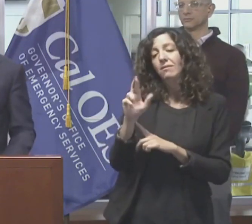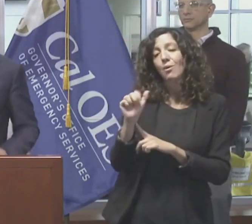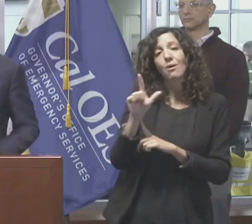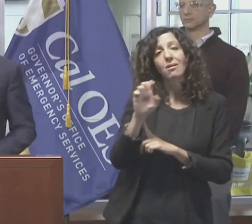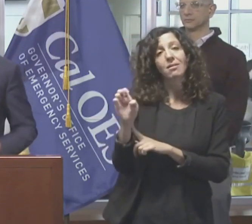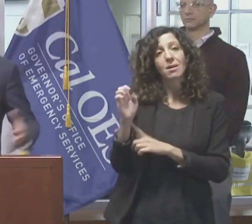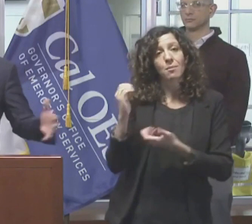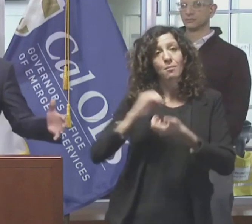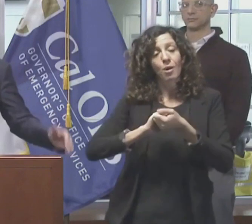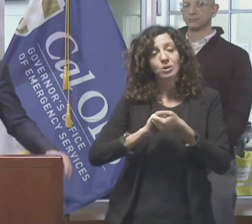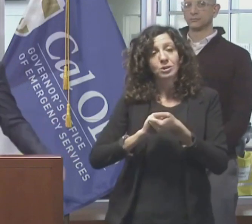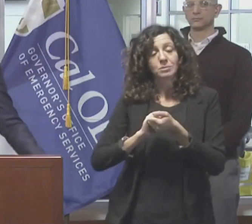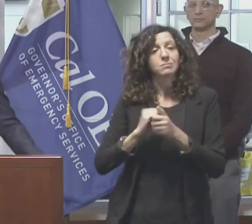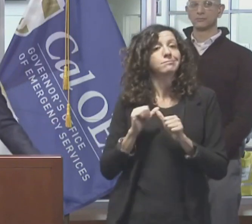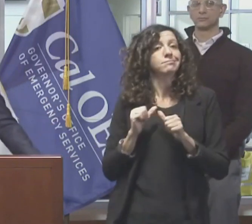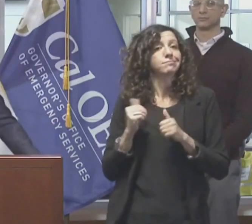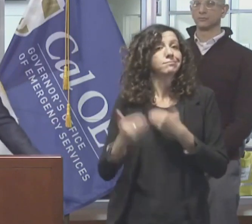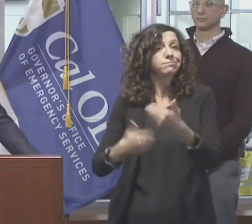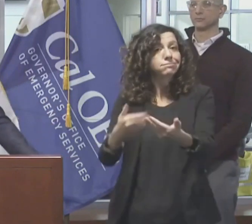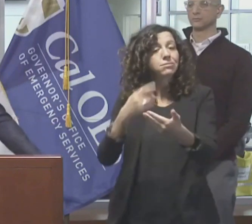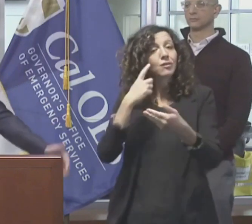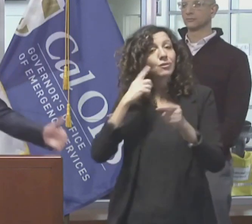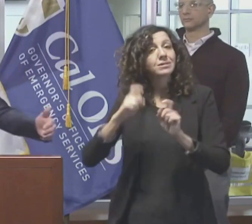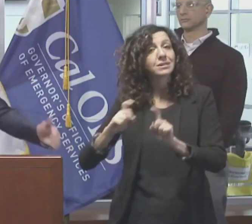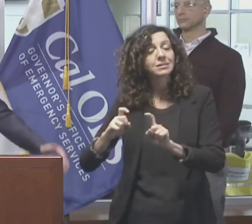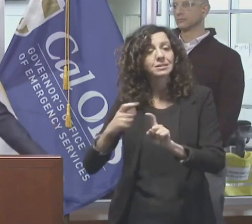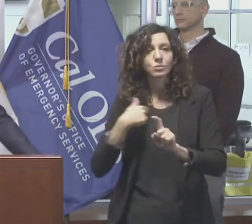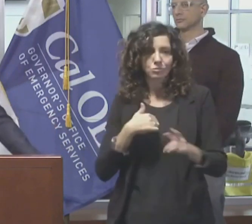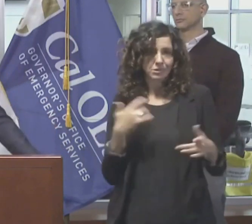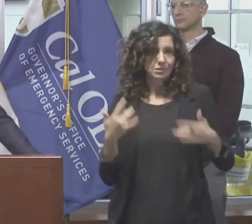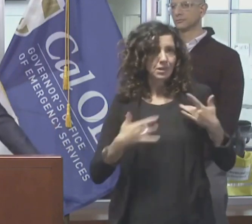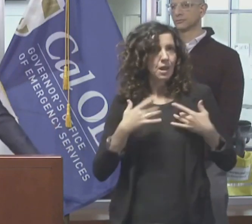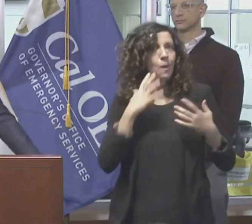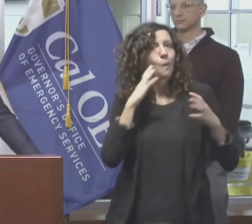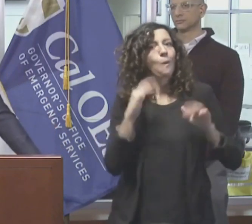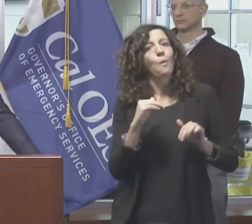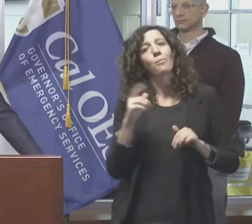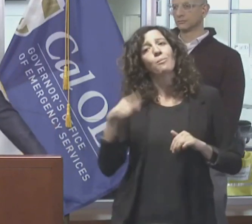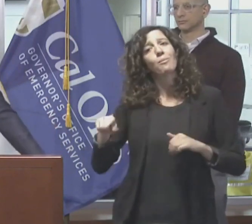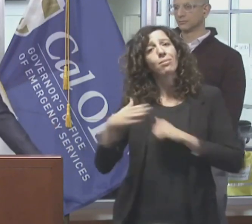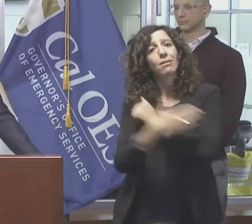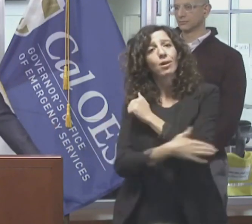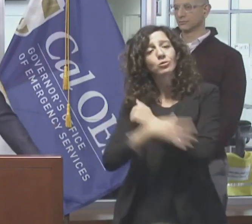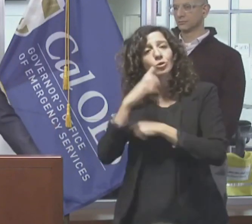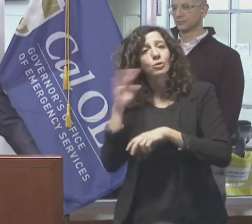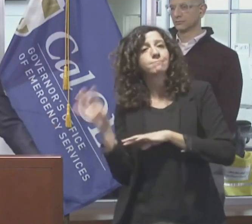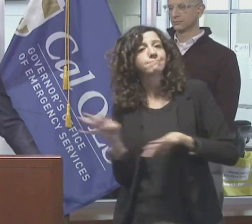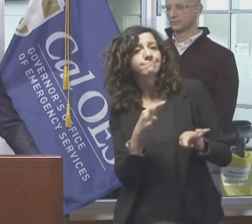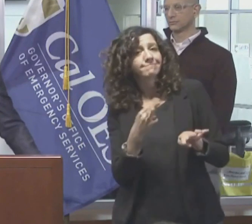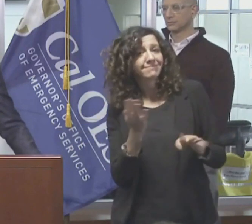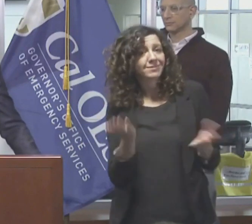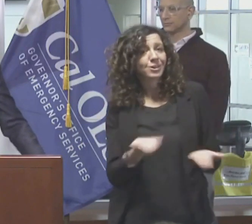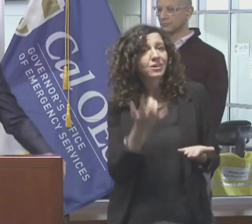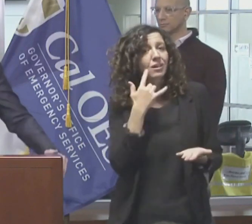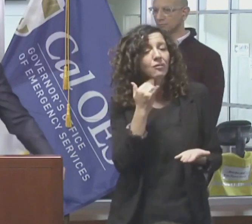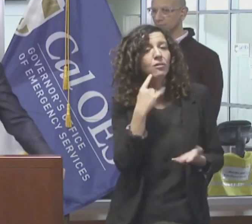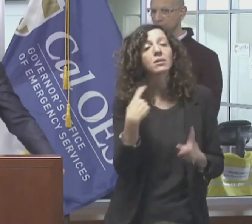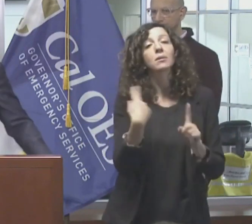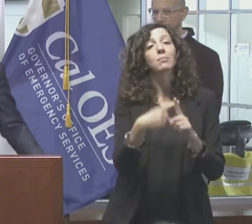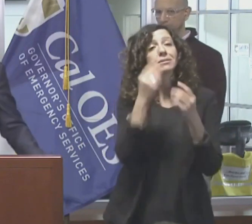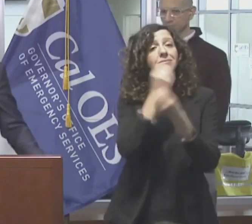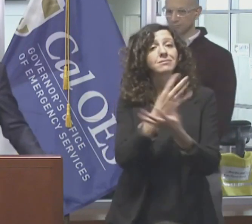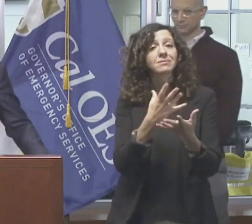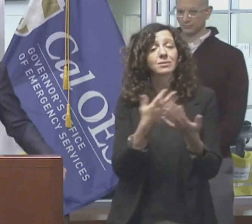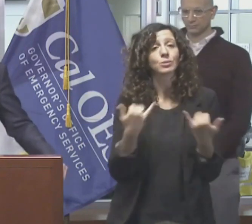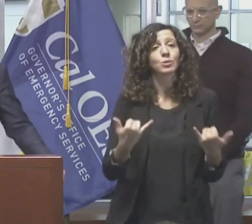very enthusiastic about and we hope is a model to this country, and then, of course, an update on the numbers of people that currently